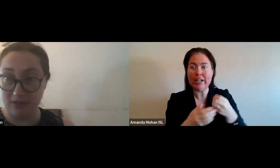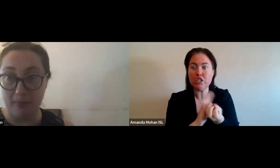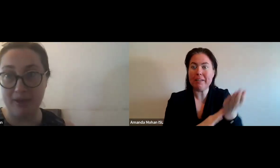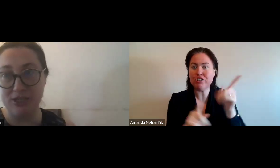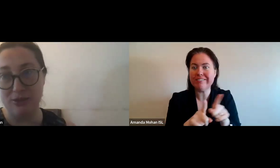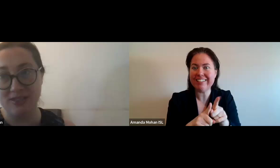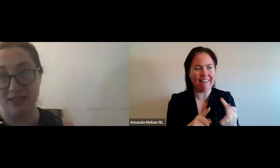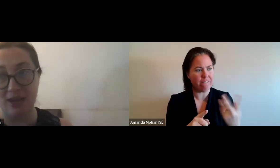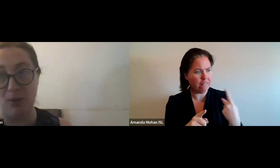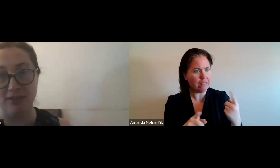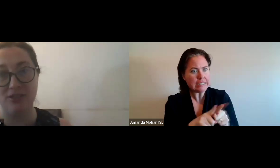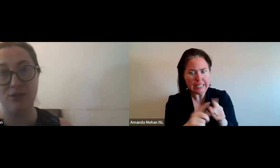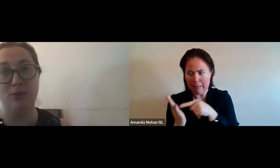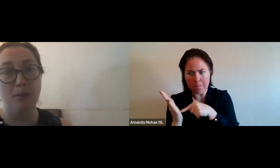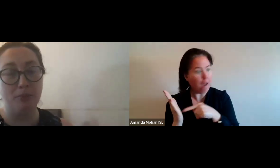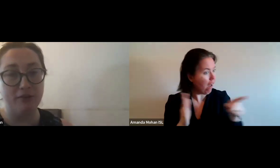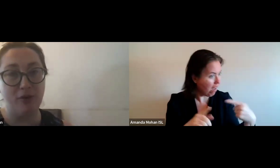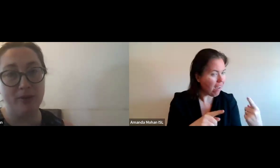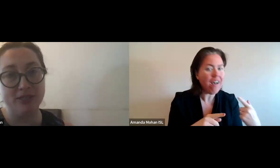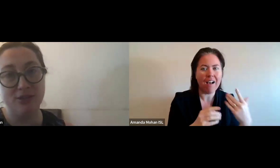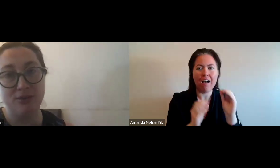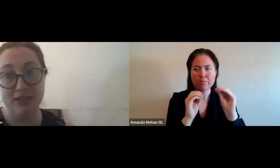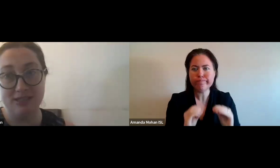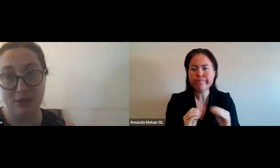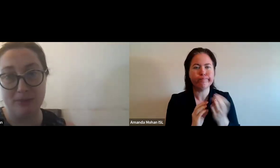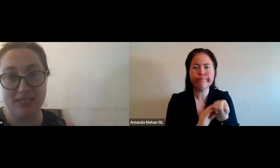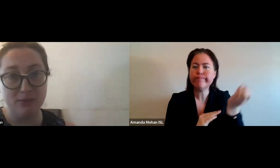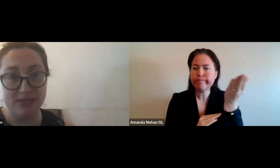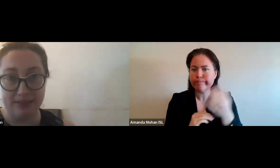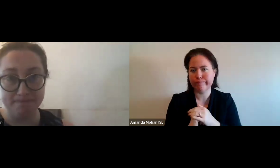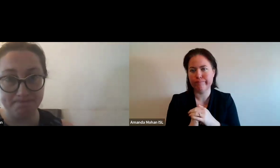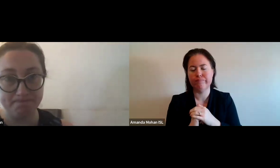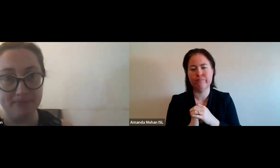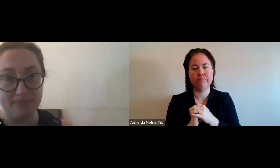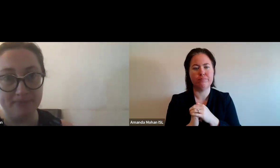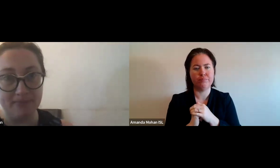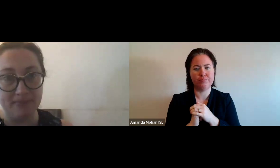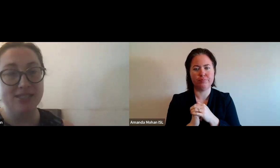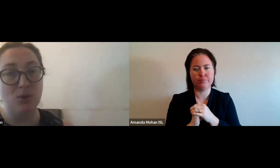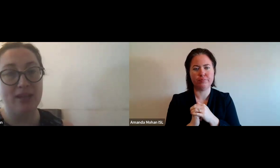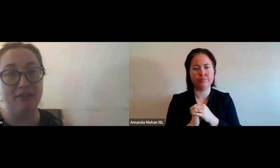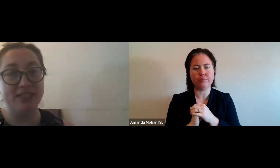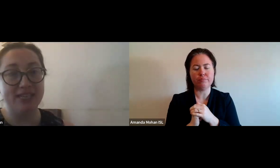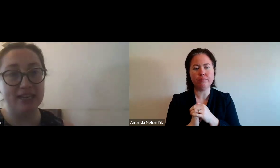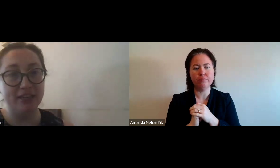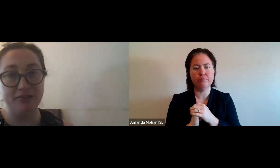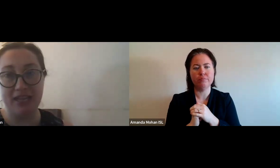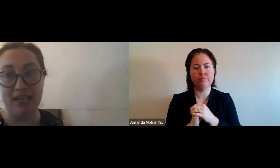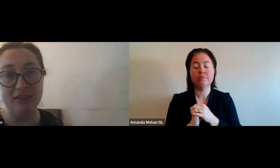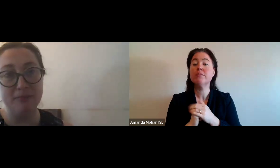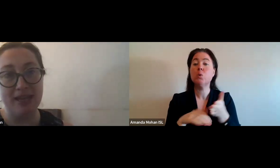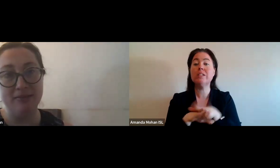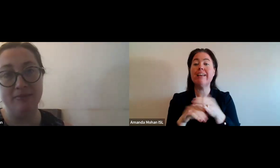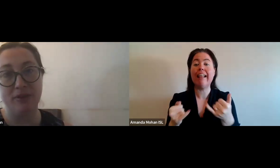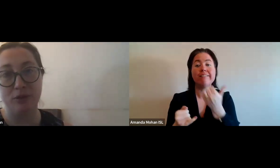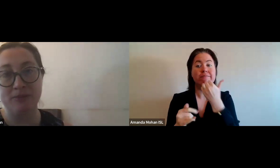have common issues that they want to bring forward to the CRPD committee. So we have a deadline of